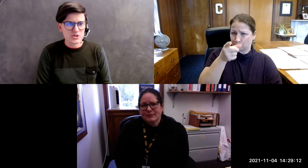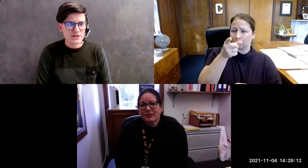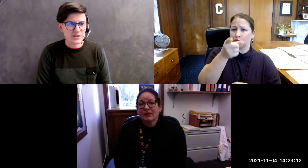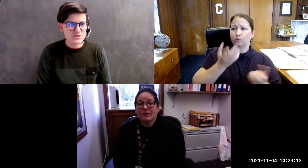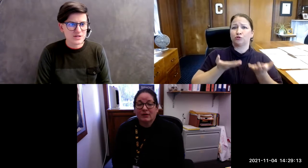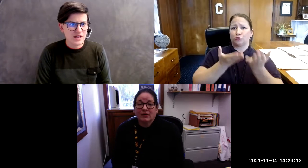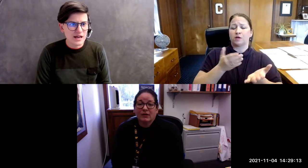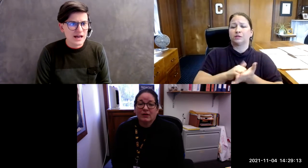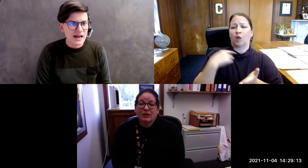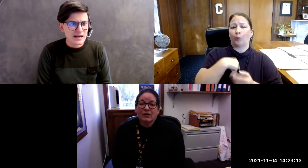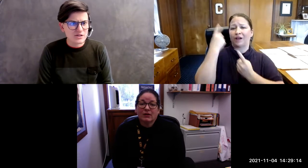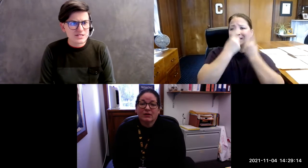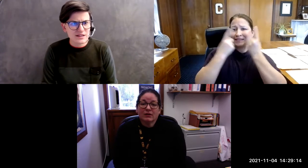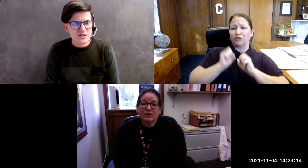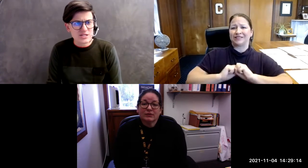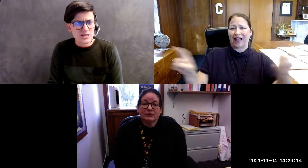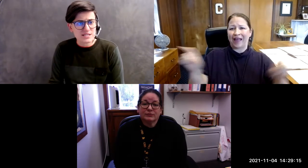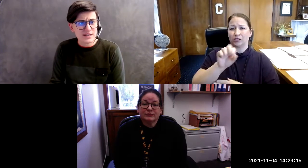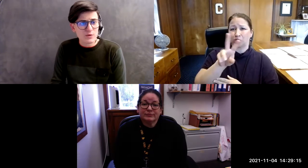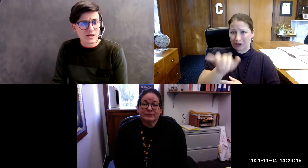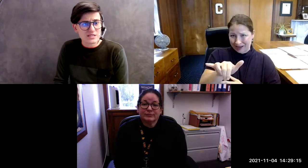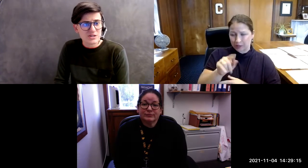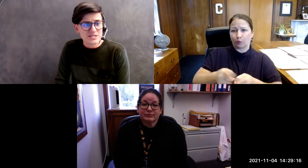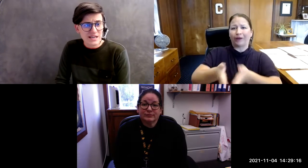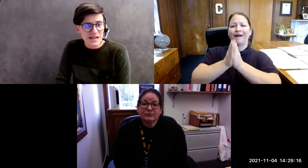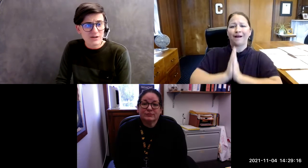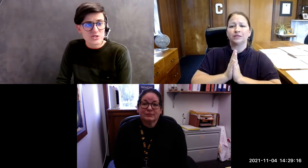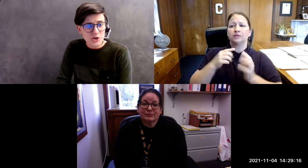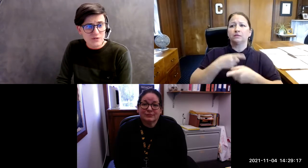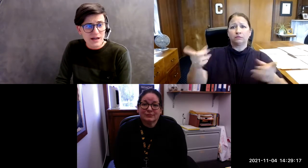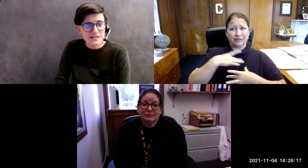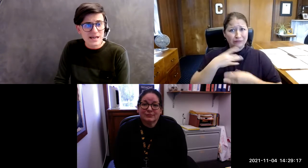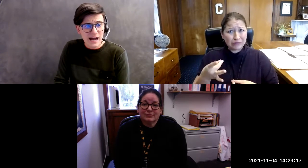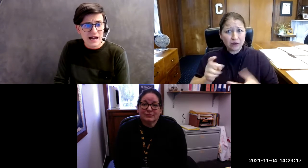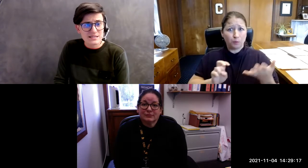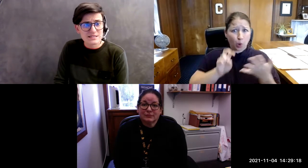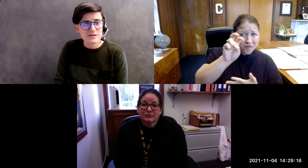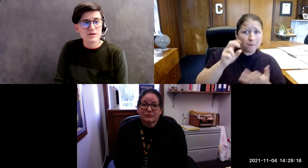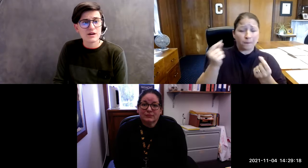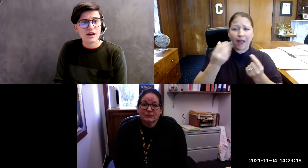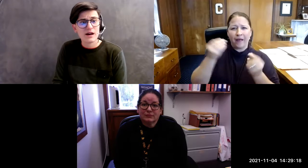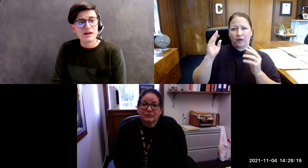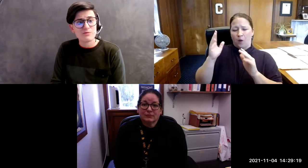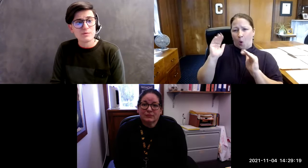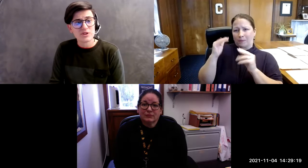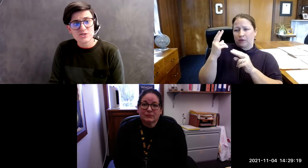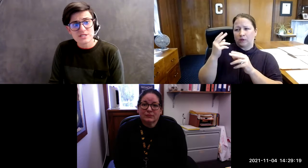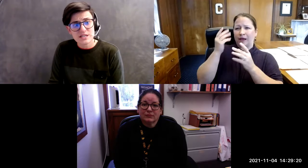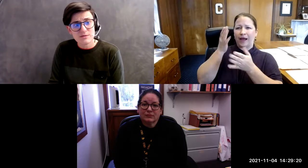future leaders. And I understand that you're suggesting that we consider sending out a survey to ask if people are interested in